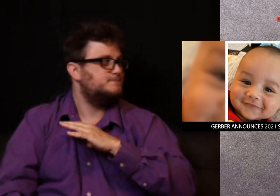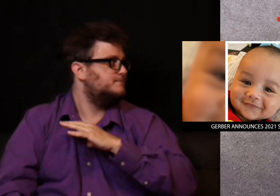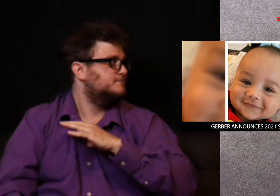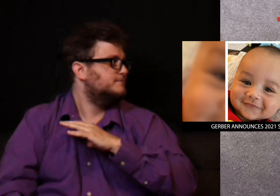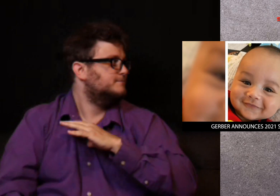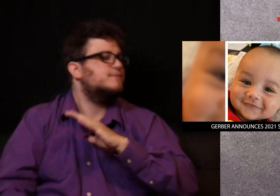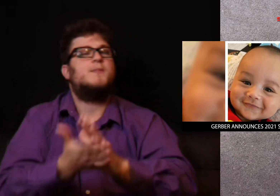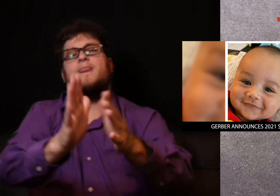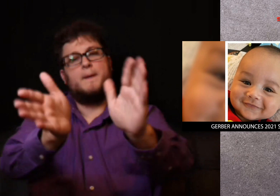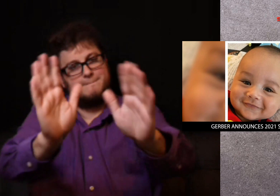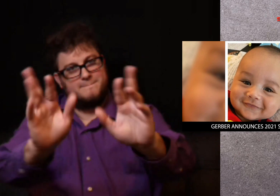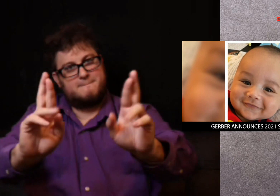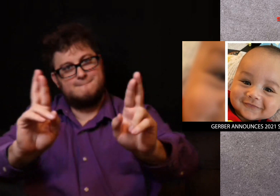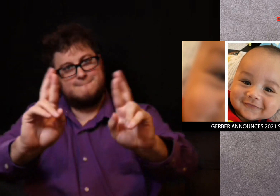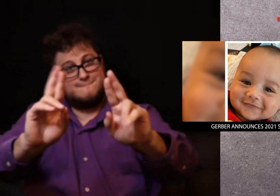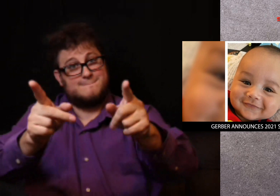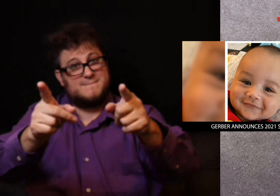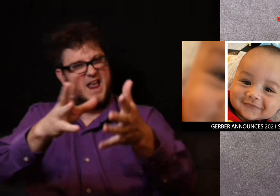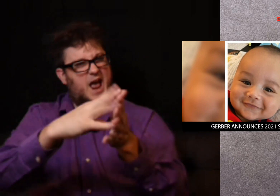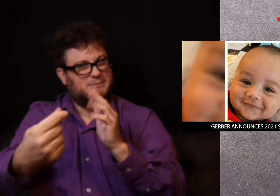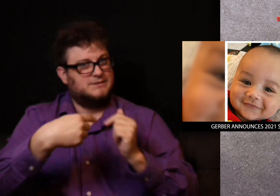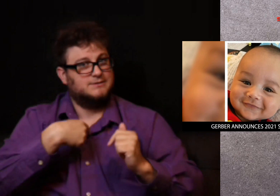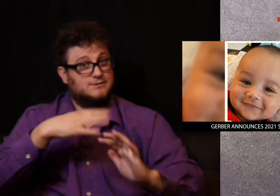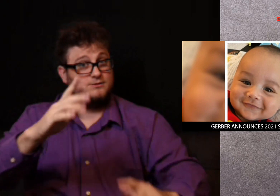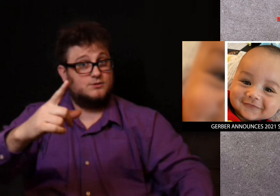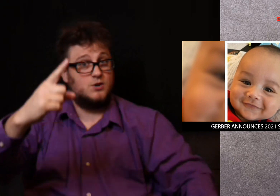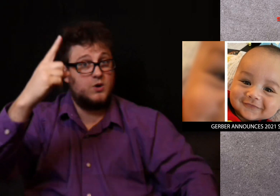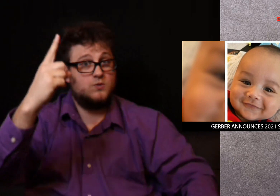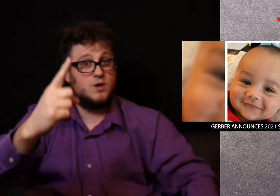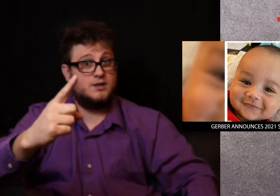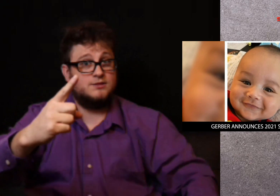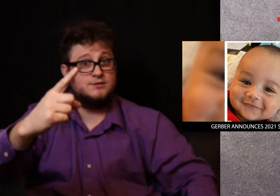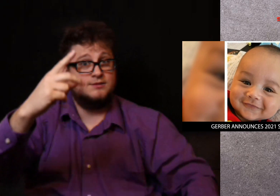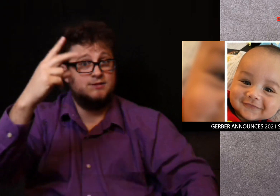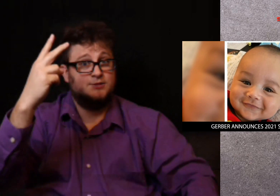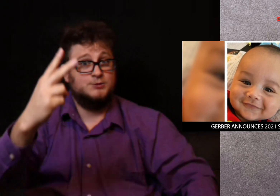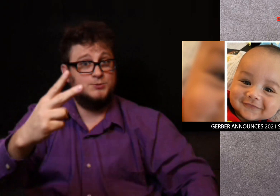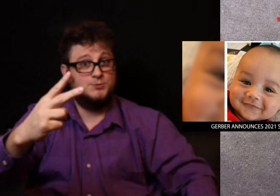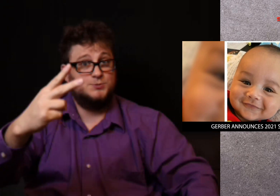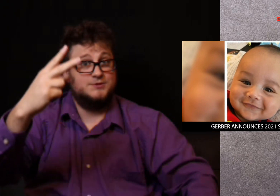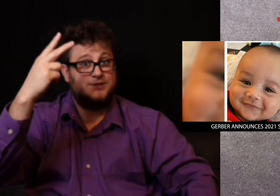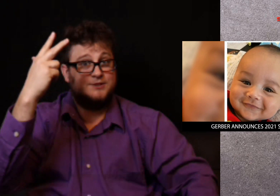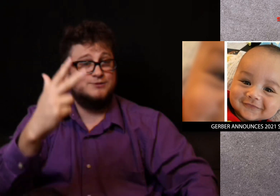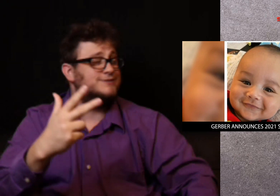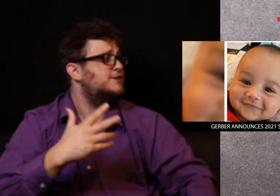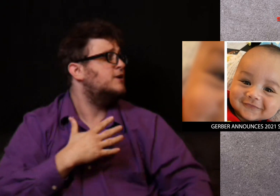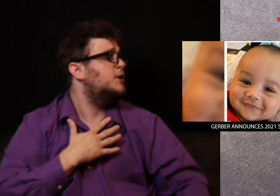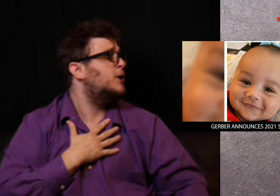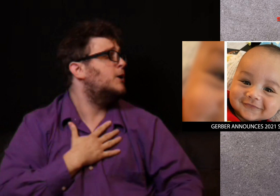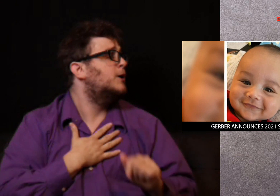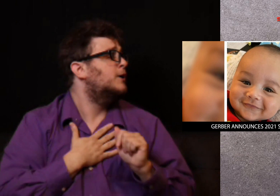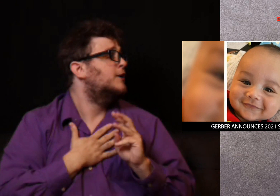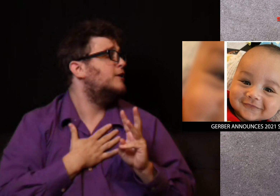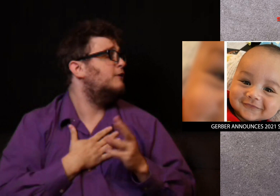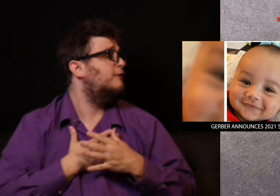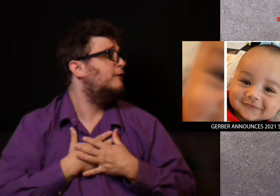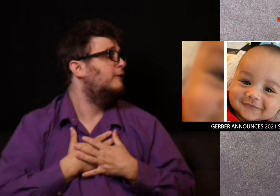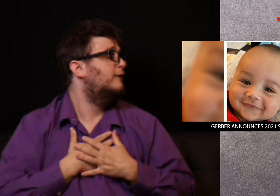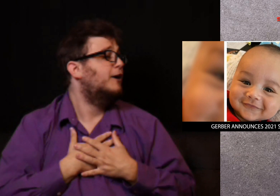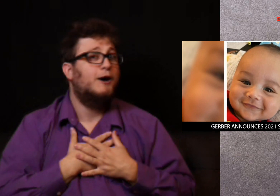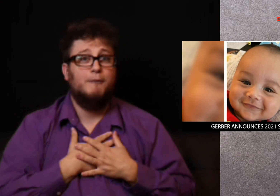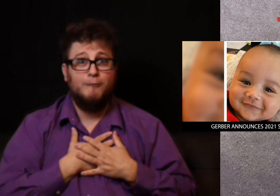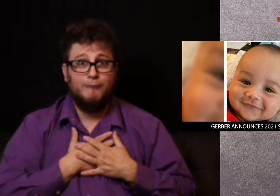all right let's say it all together one two three and